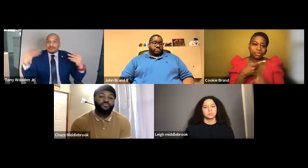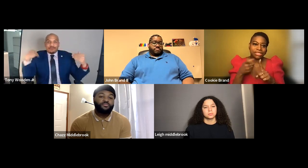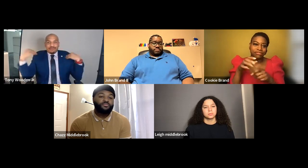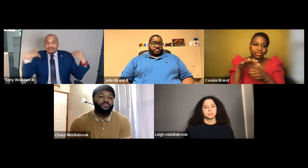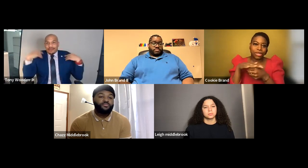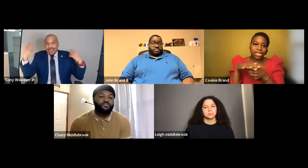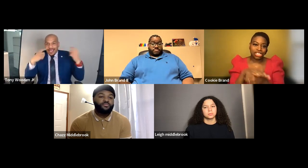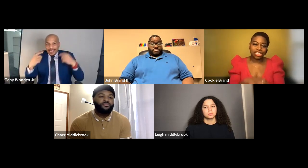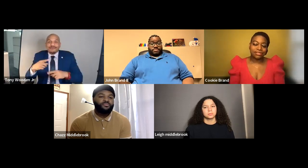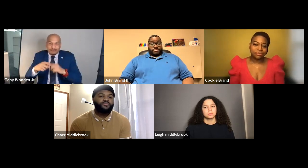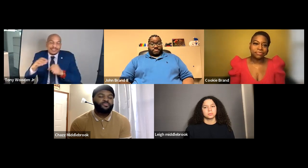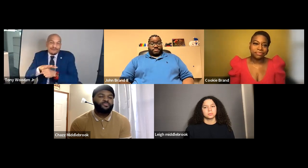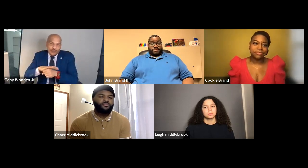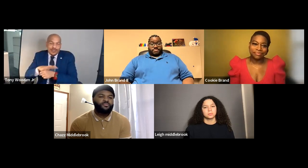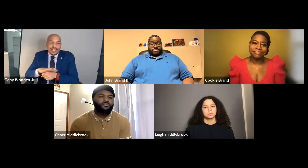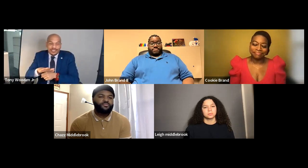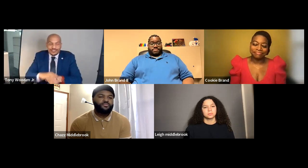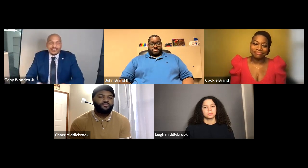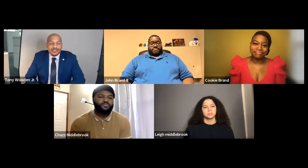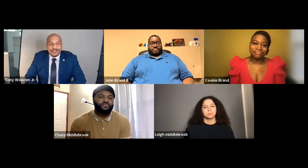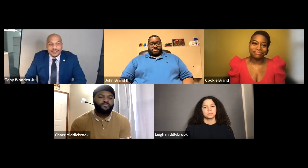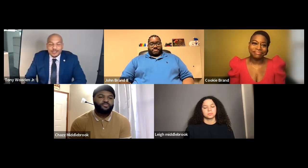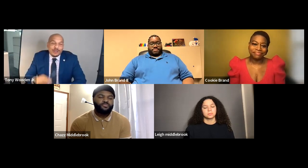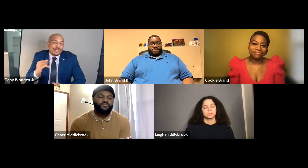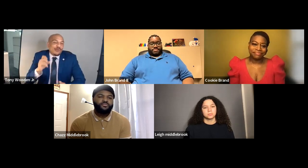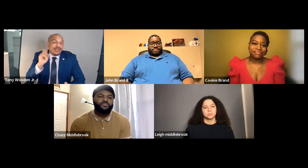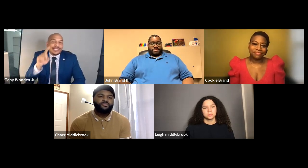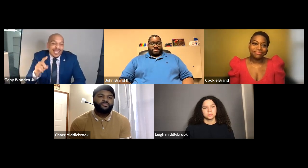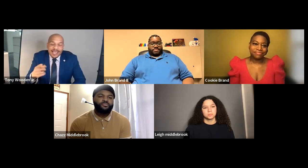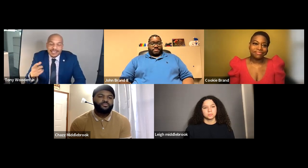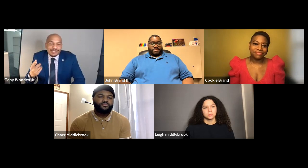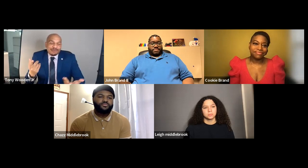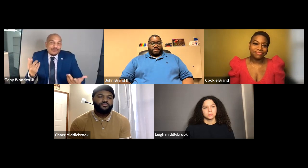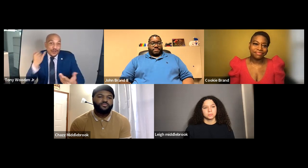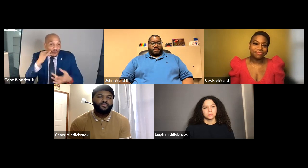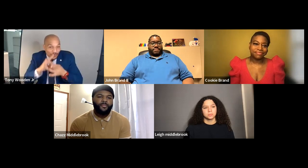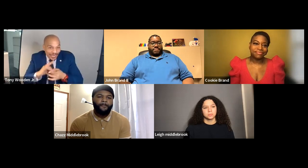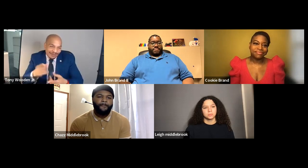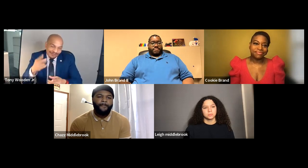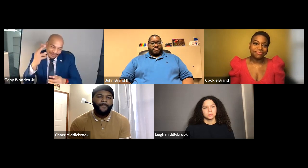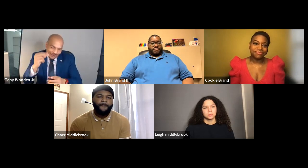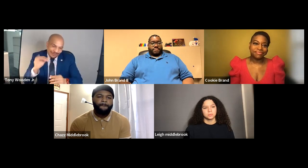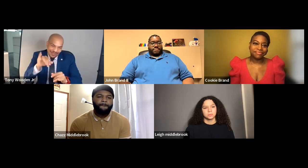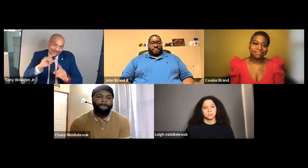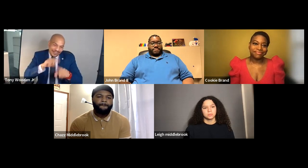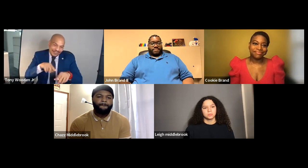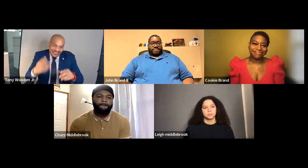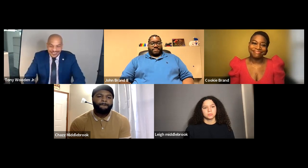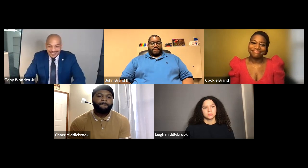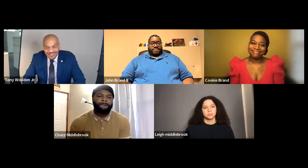Yes, that's right. I mean, it's really about the location. It's different. So that's just one thing that came in. We're